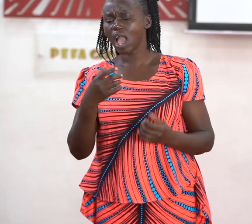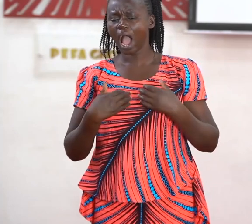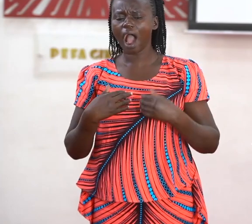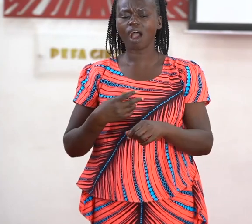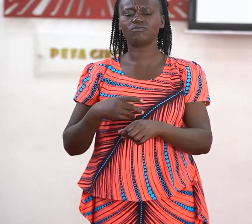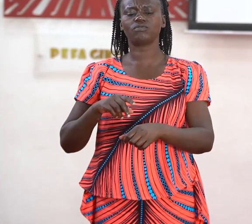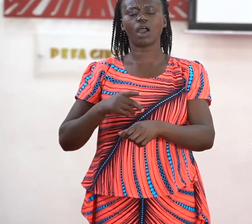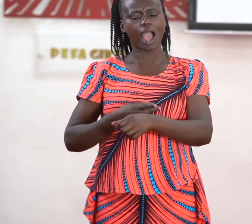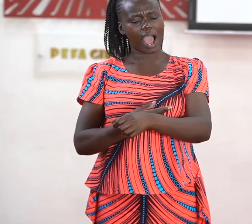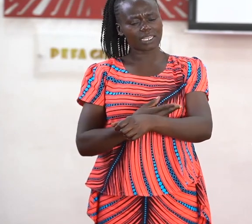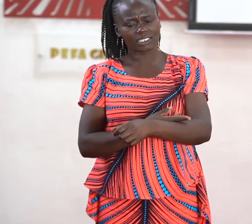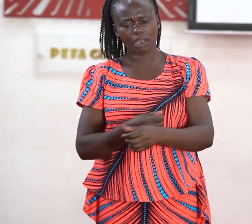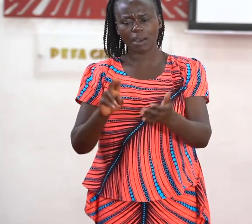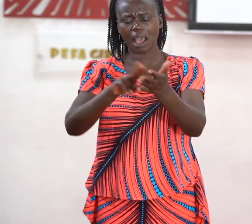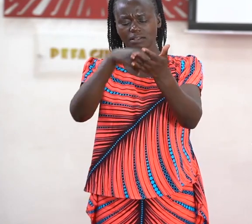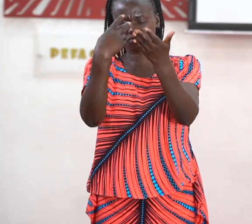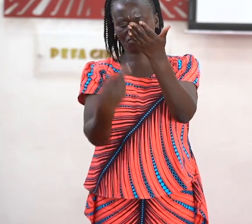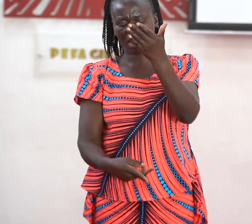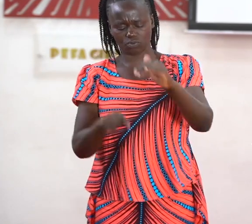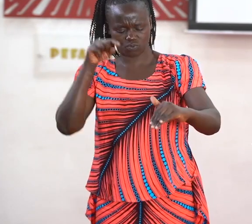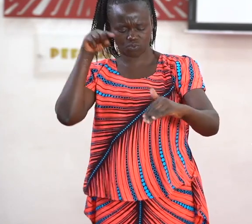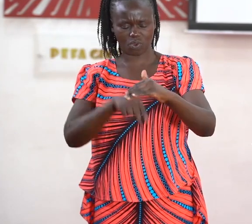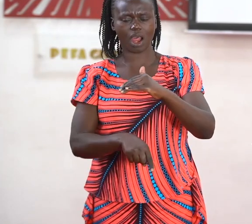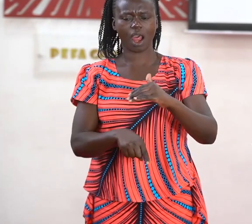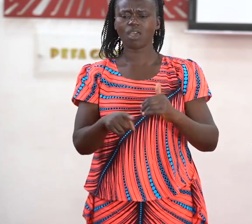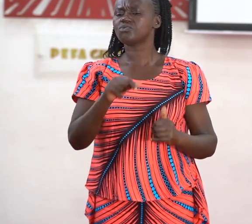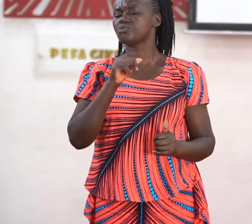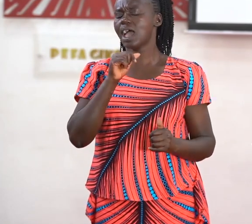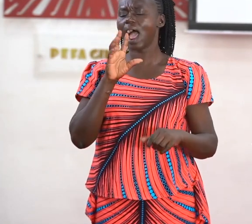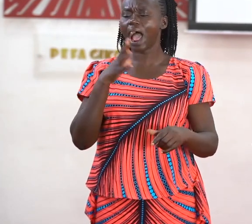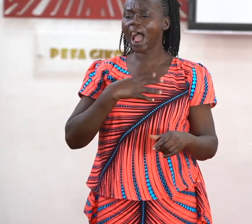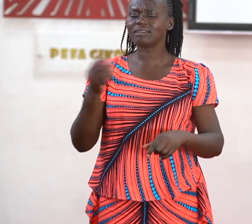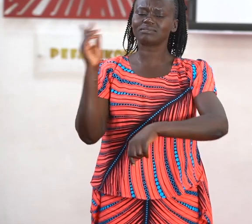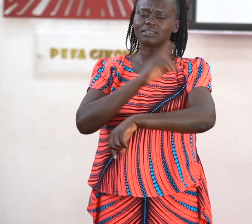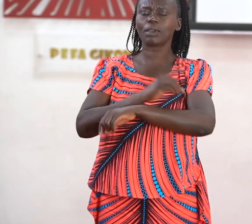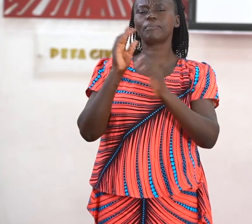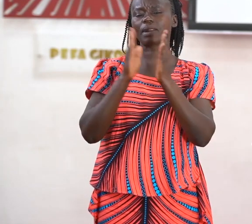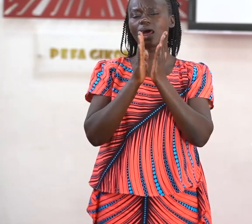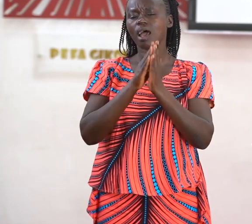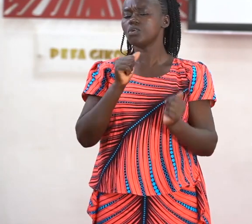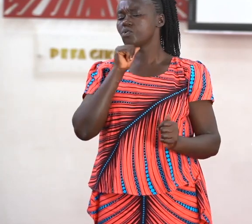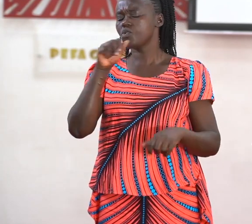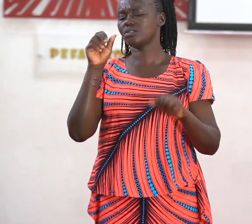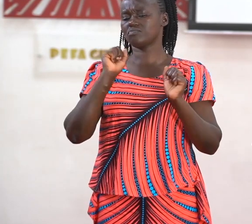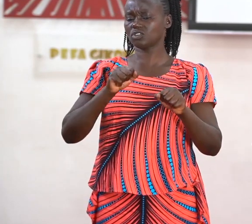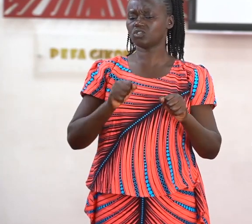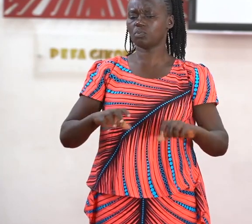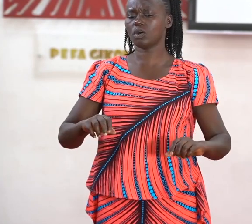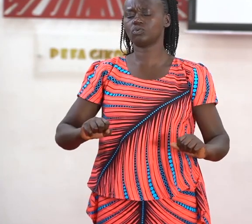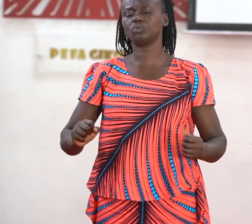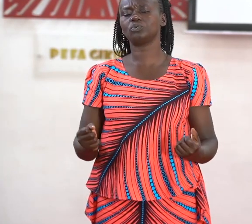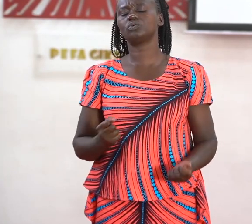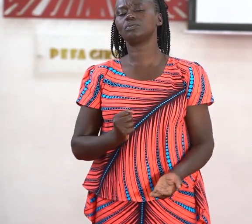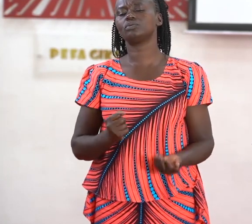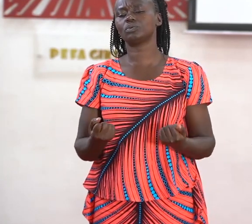a pit on the Sabbath, will you not take hold of it and lift it out? How much more valuable is a man than